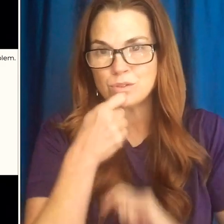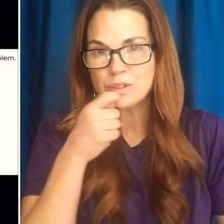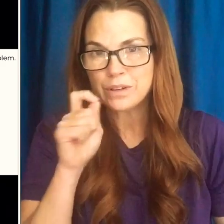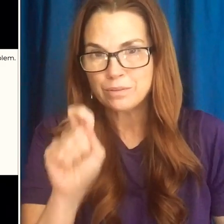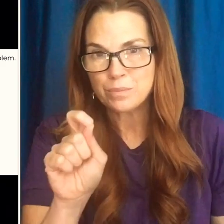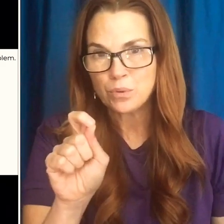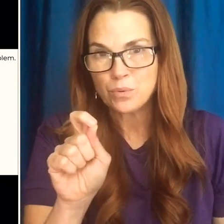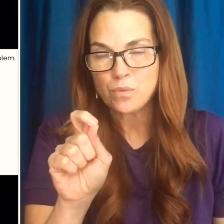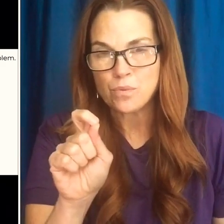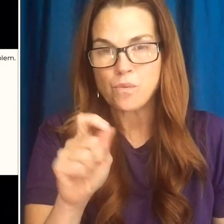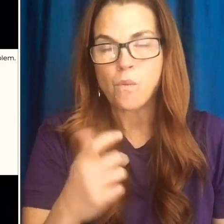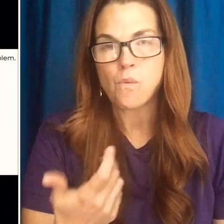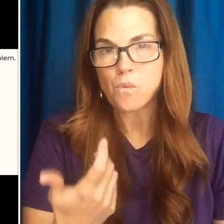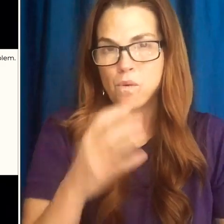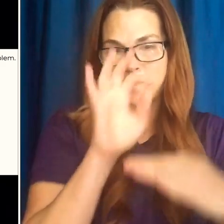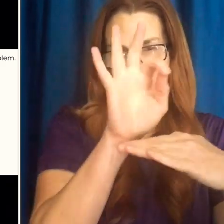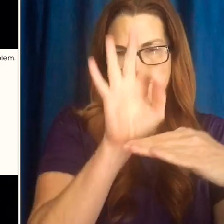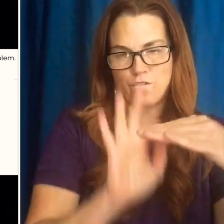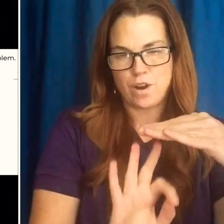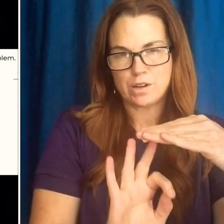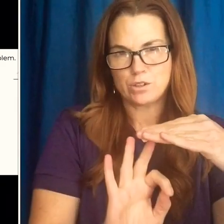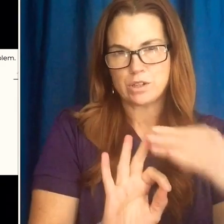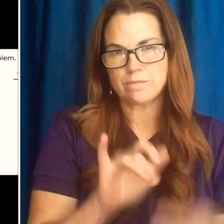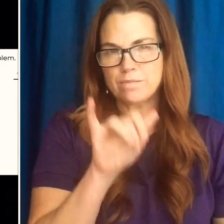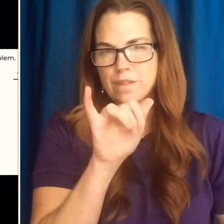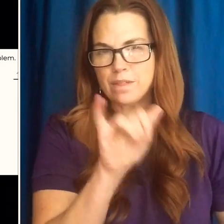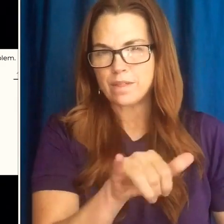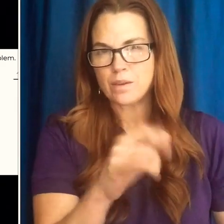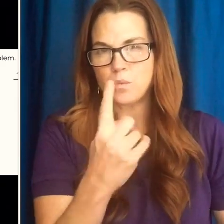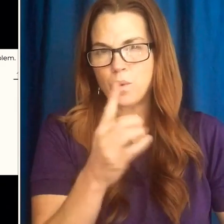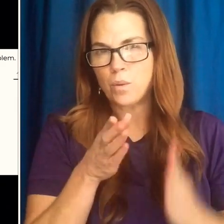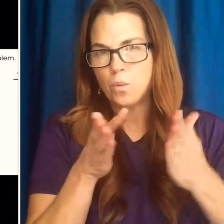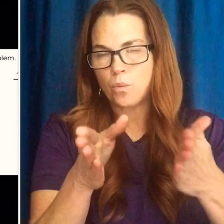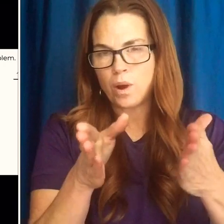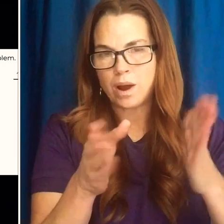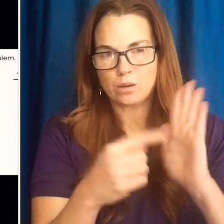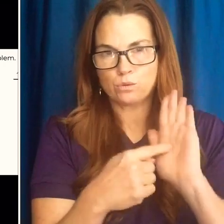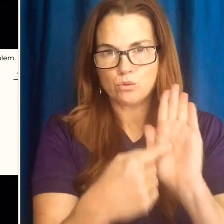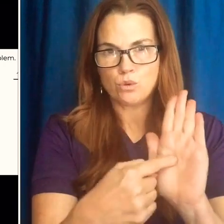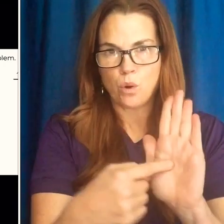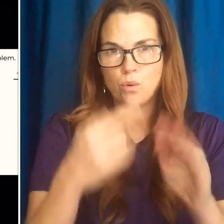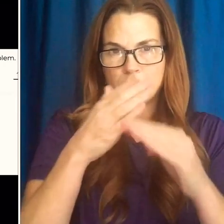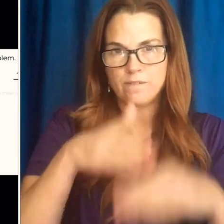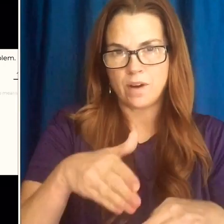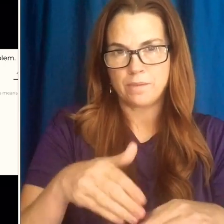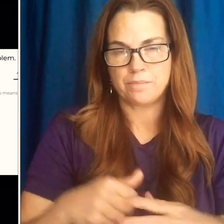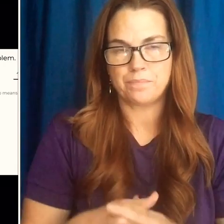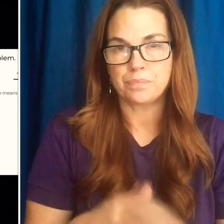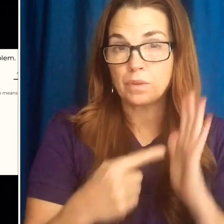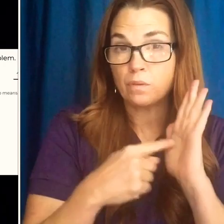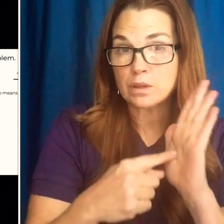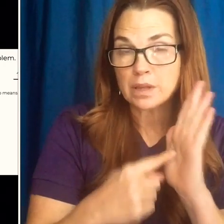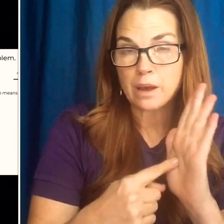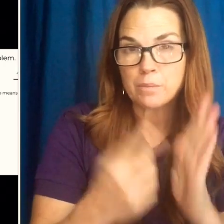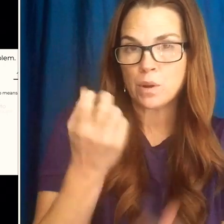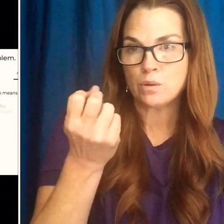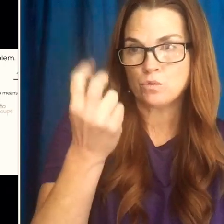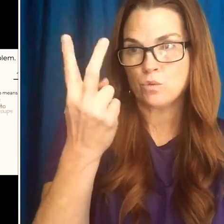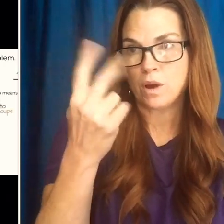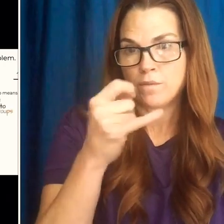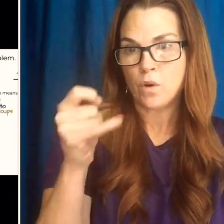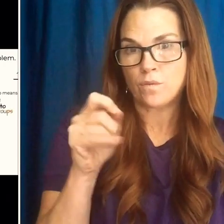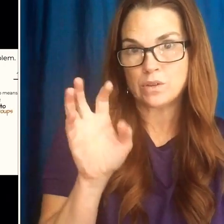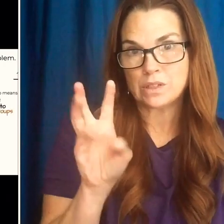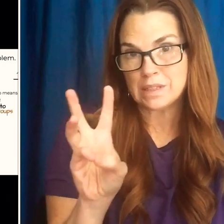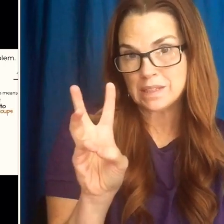a fraction is one of the ways to represent a division problem. For example, 12 over 6 can